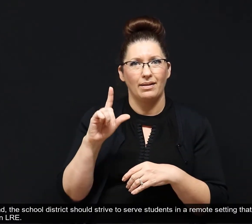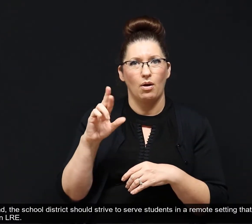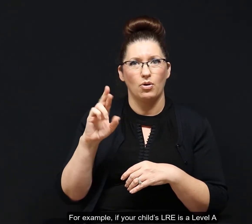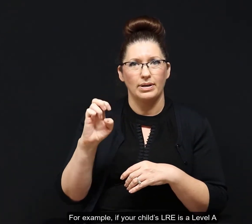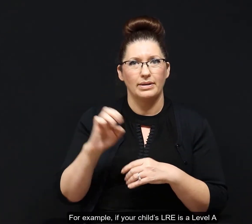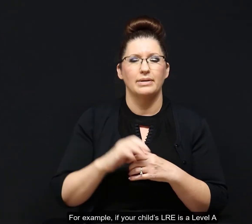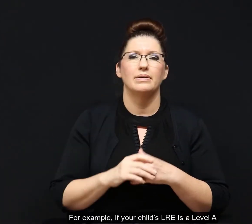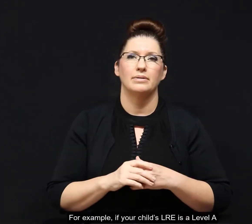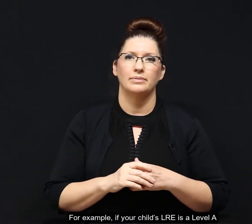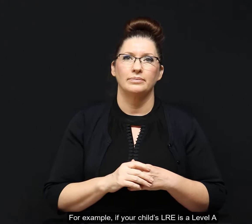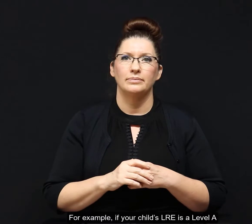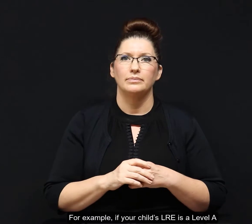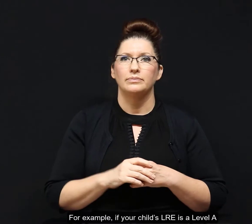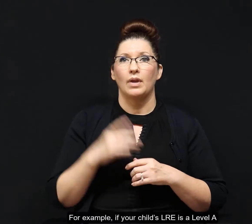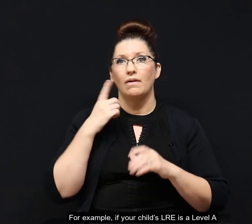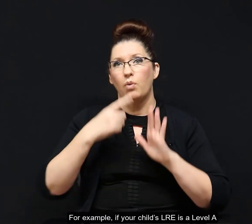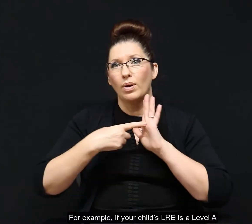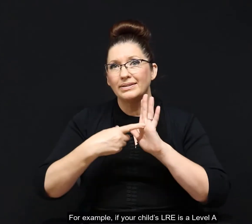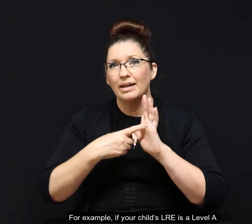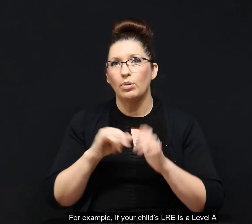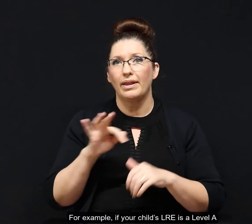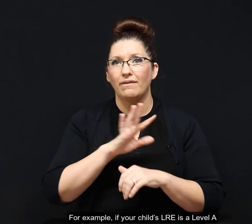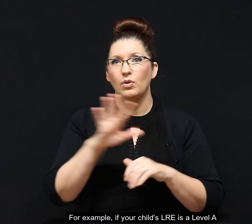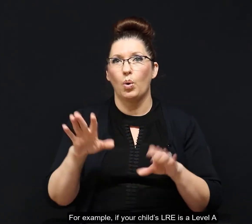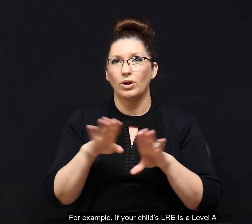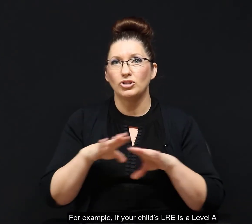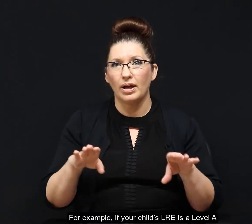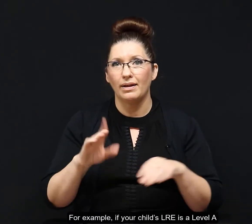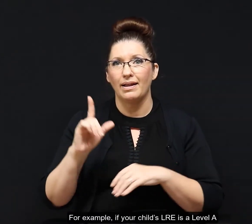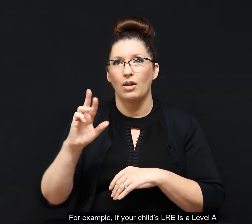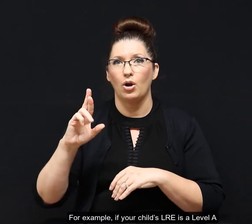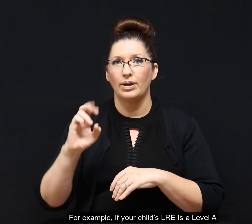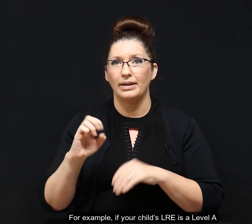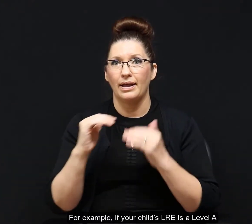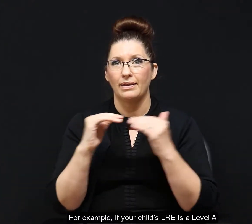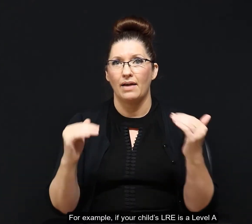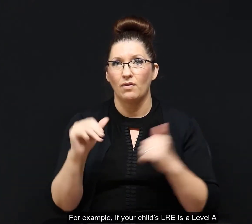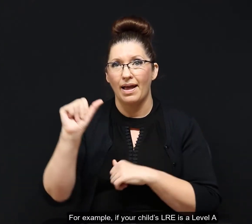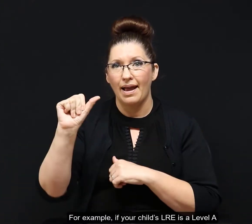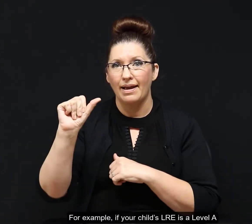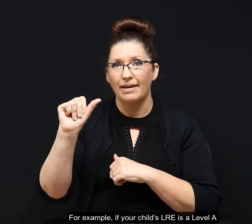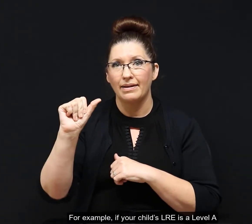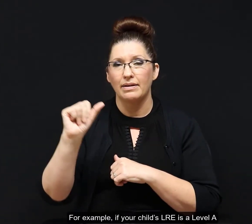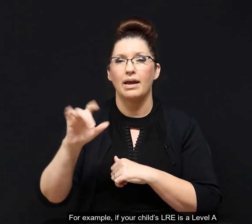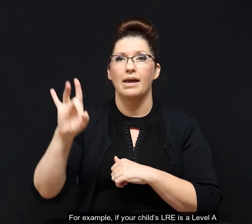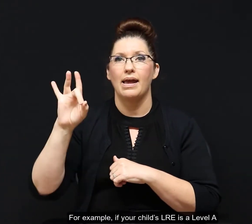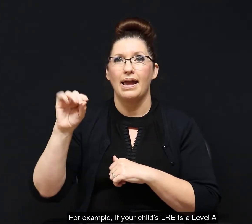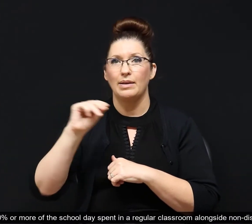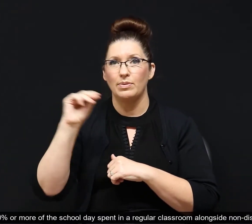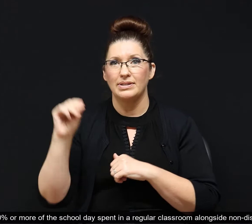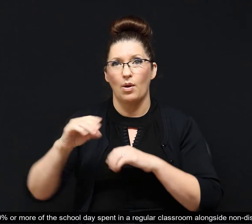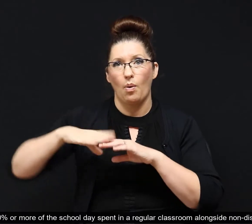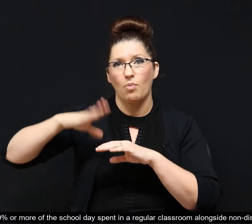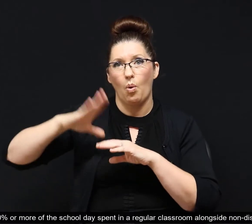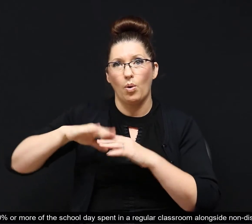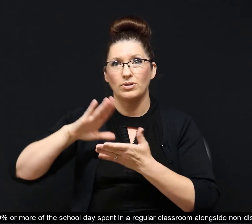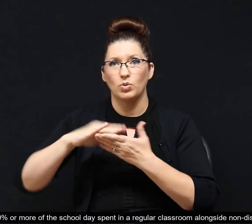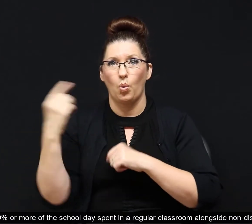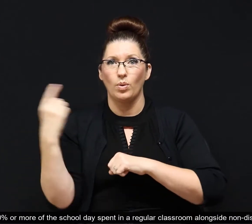For example, if your child's LRE is a level A, 80% or more of the